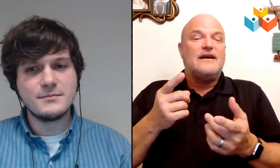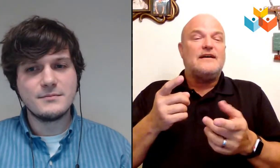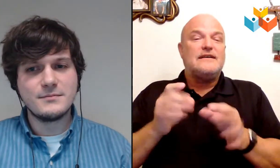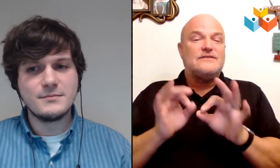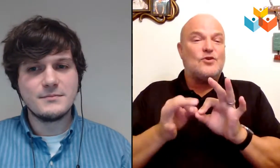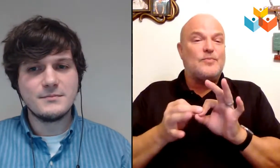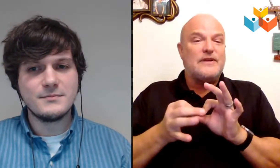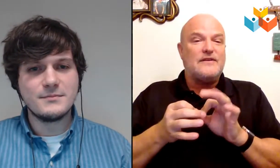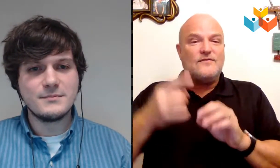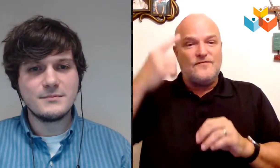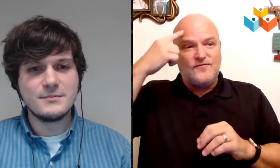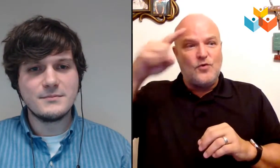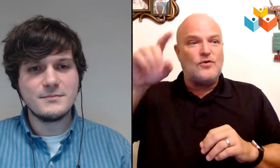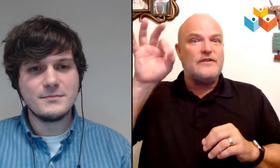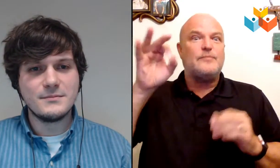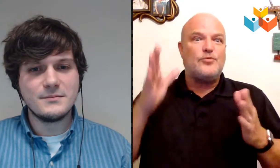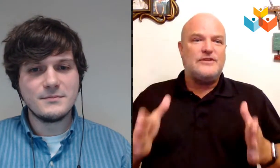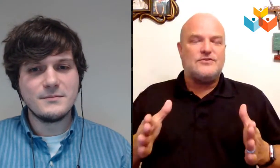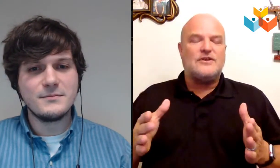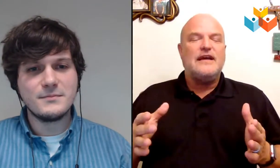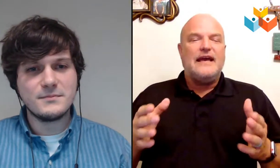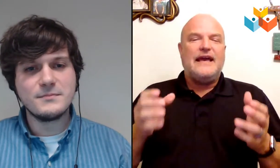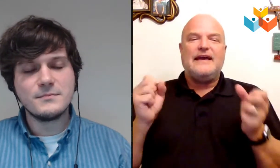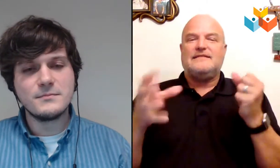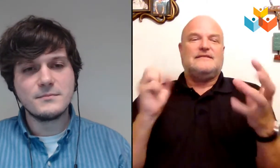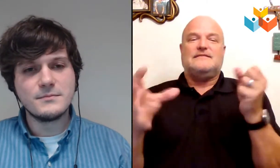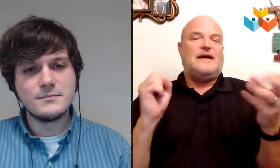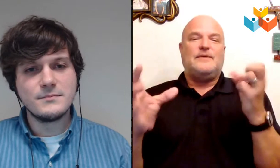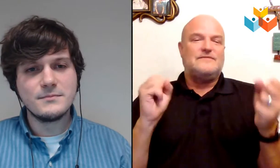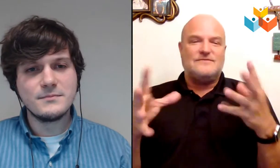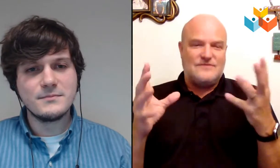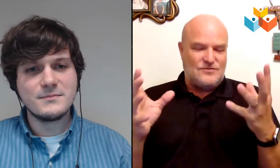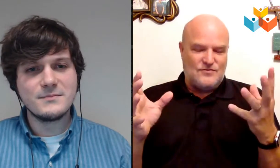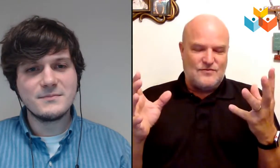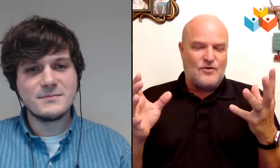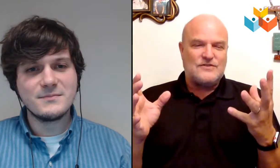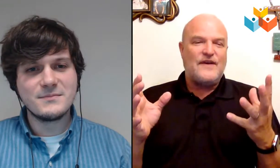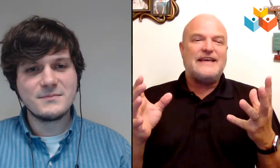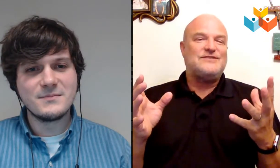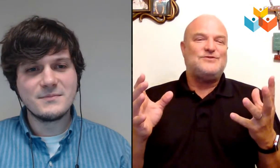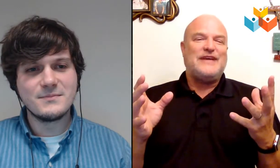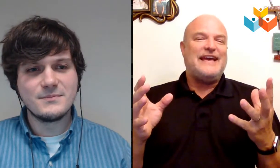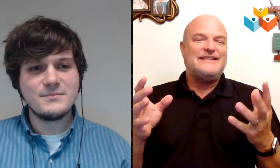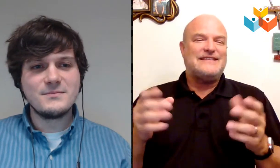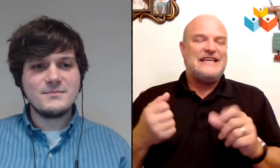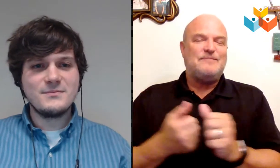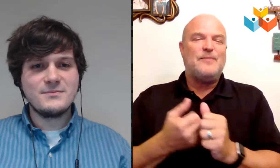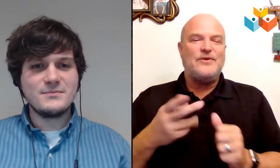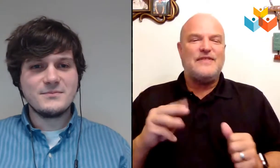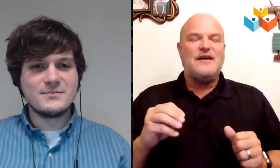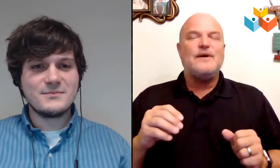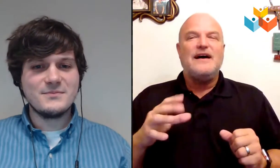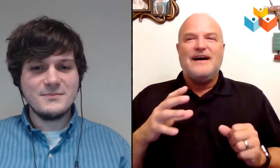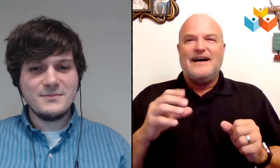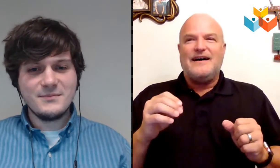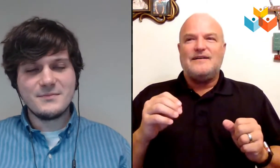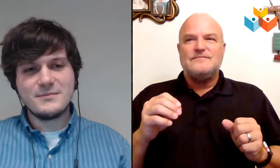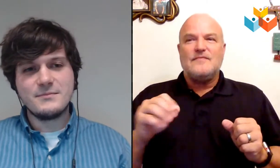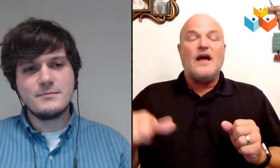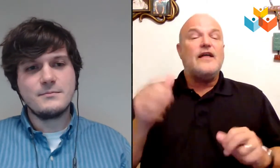learned interpreting for the preacher. And I mean, you go as fast as you can to keep up with